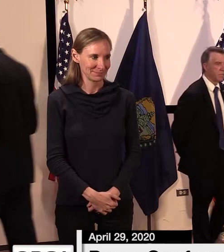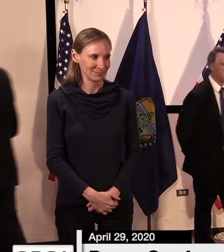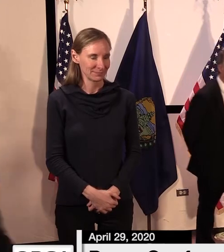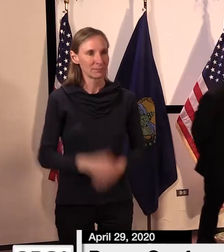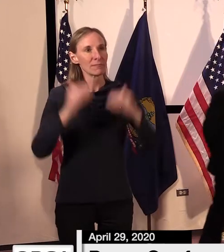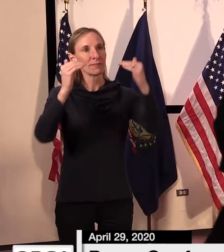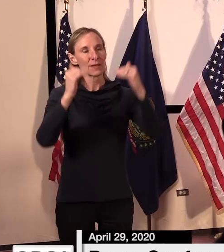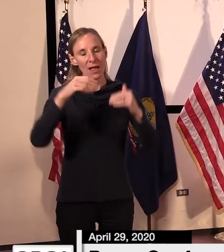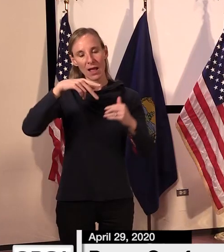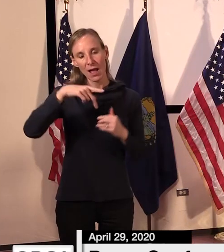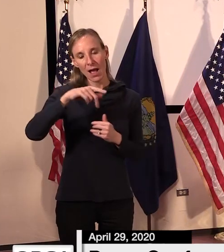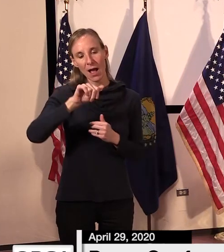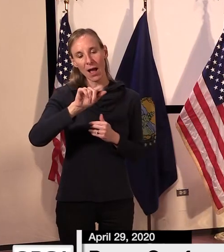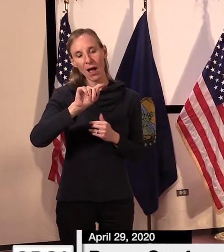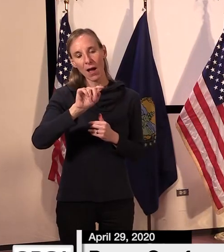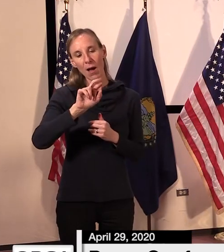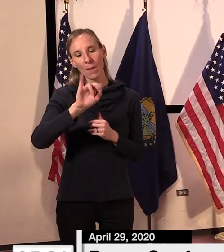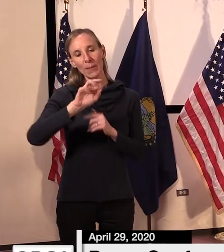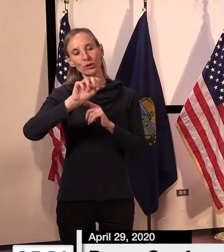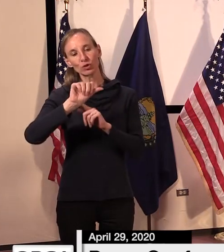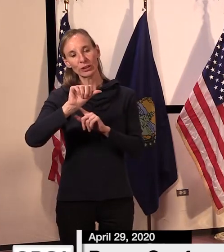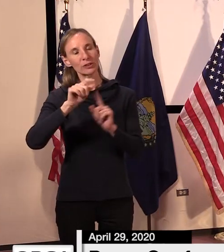All right, Patricia Bennington Banner.